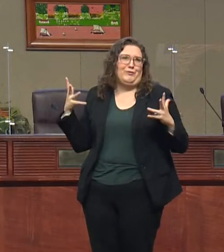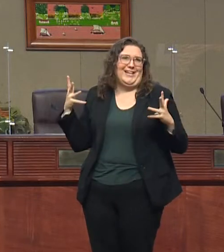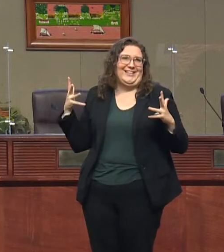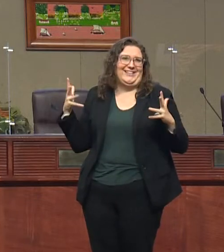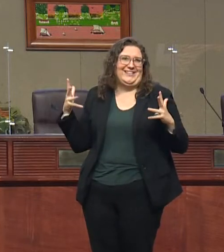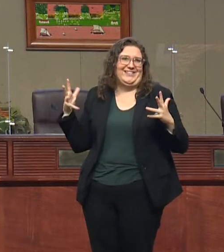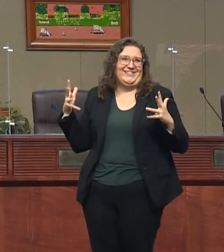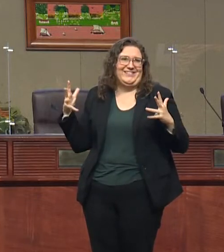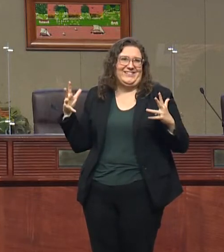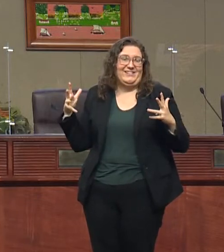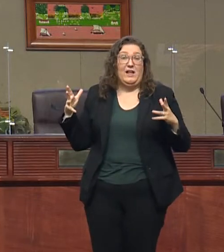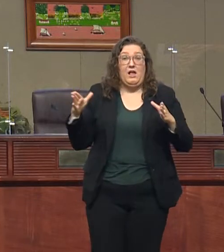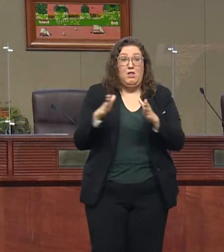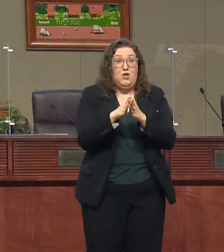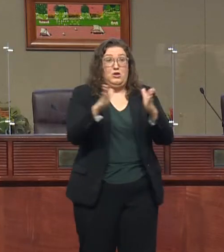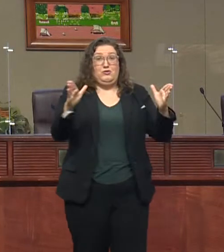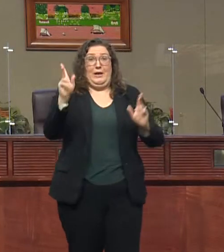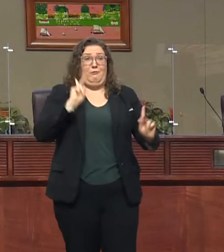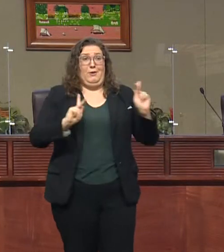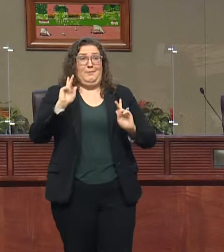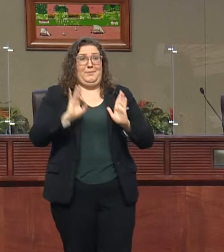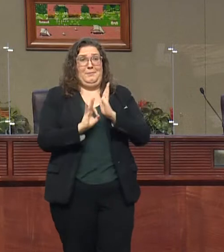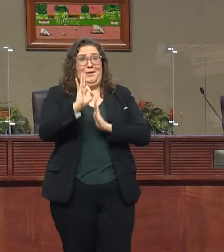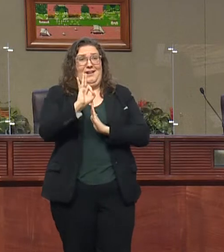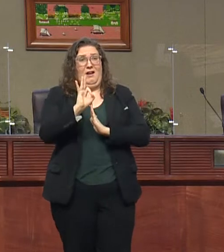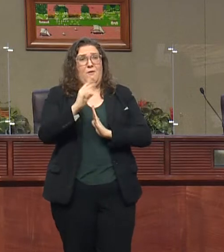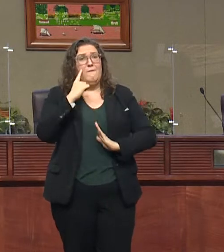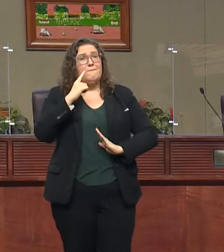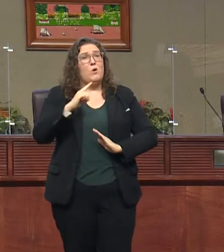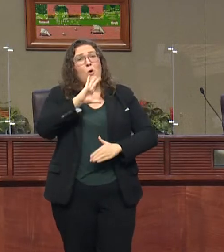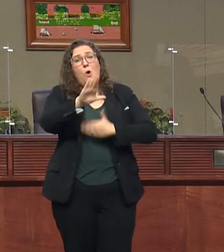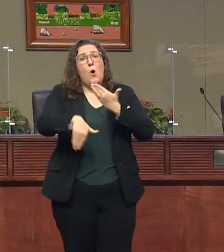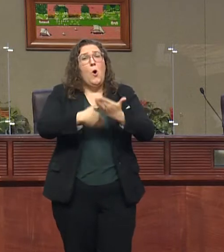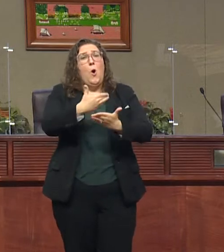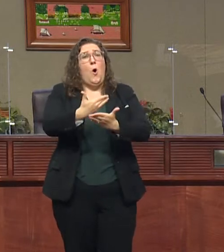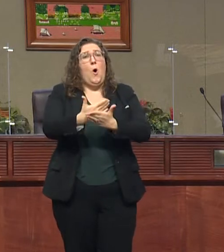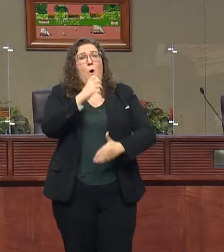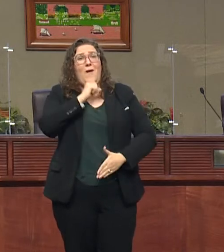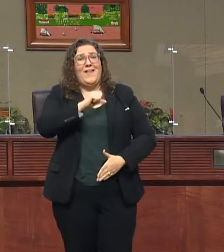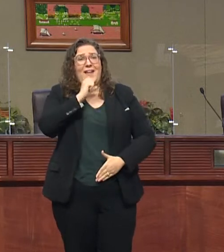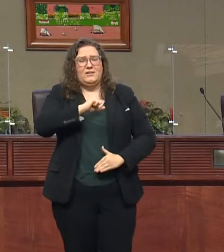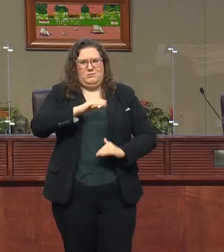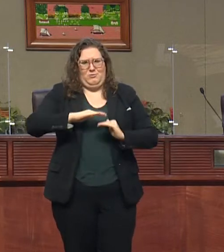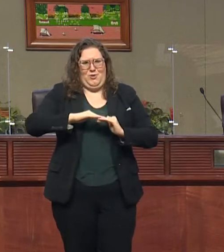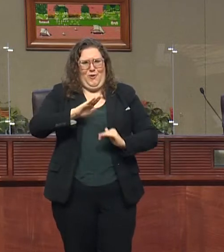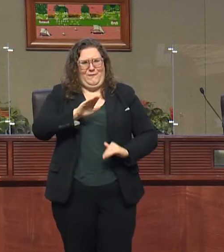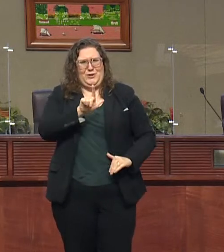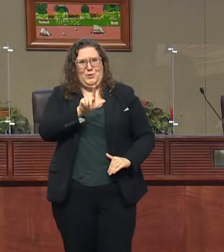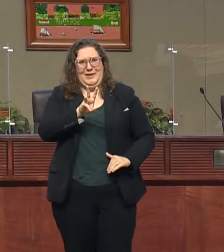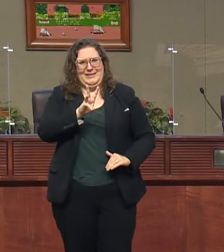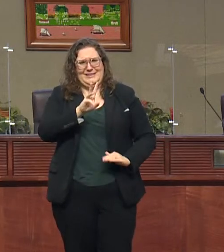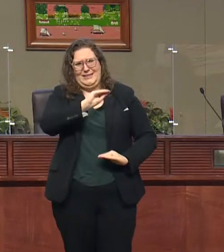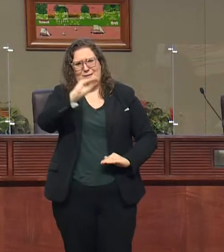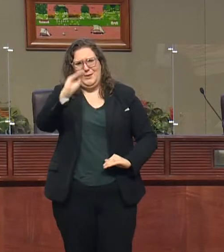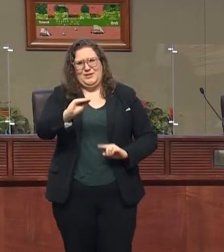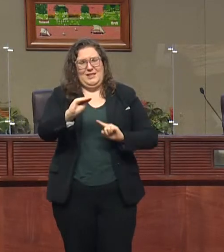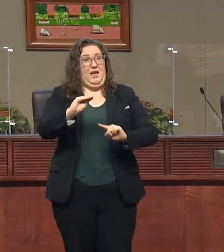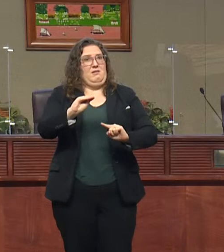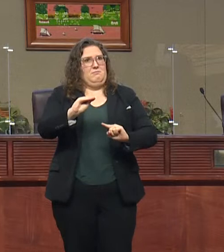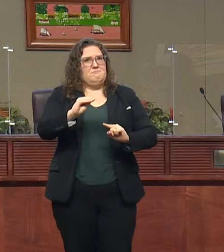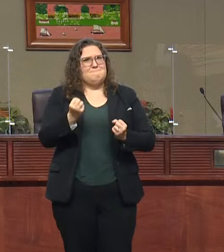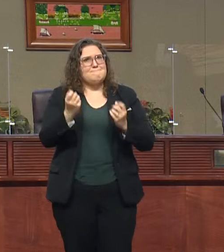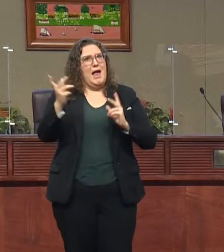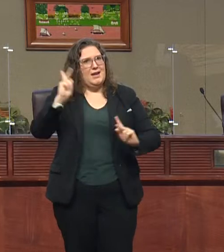general population, inclusive of all age groups, we're at over 26%. So we were looking at that number.